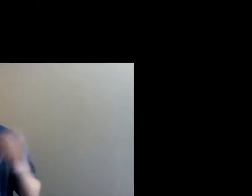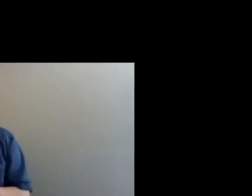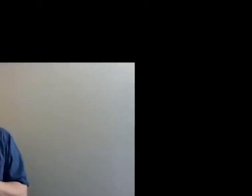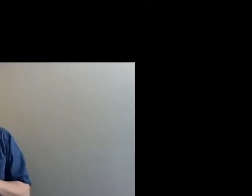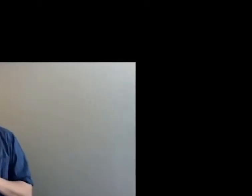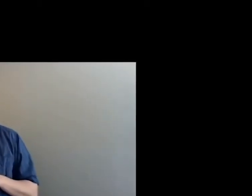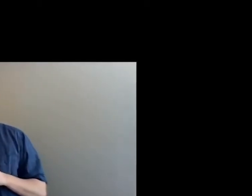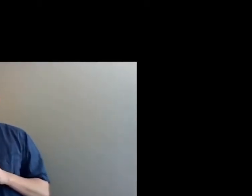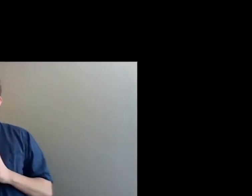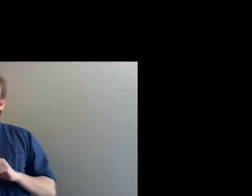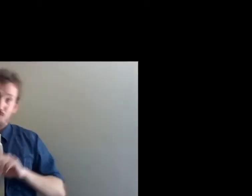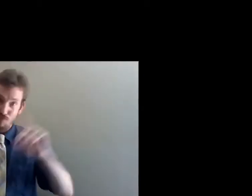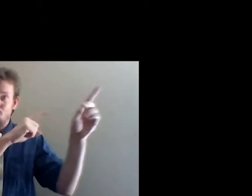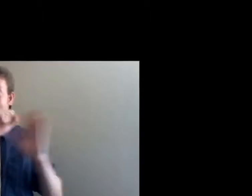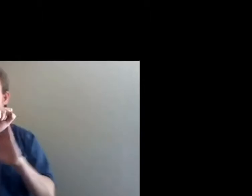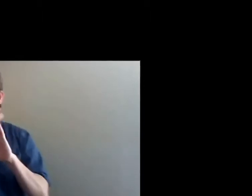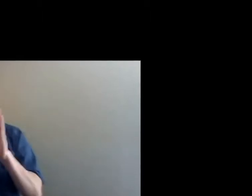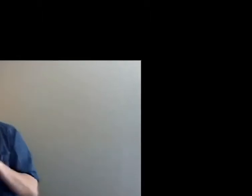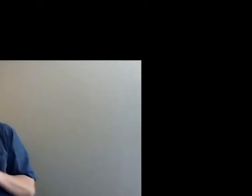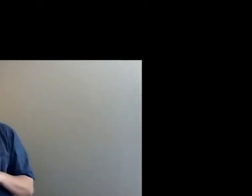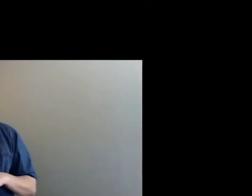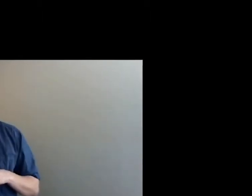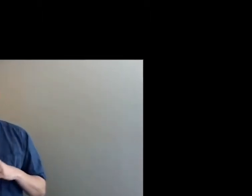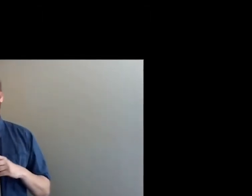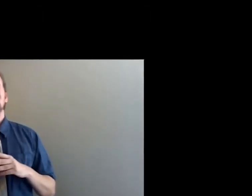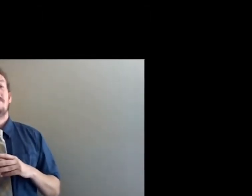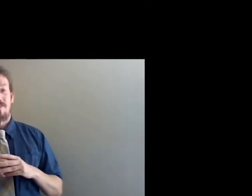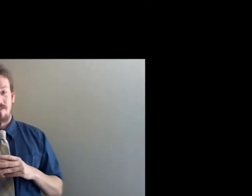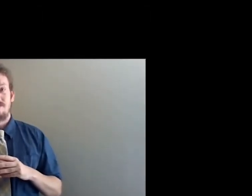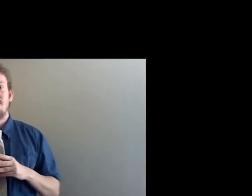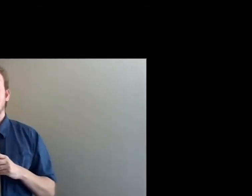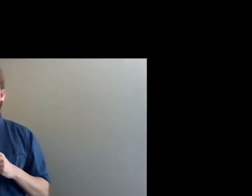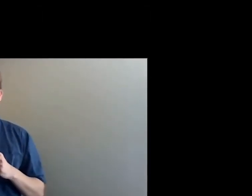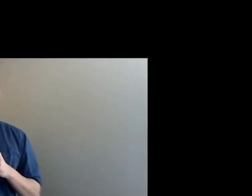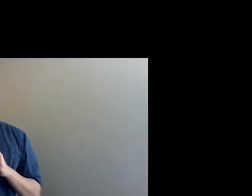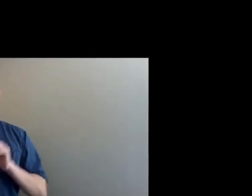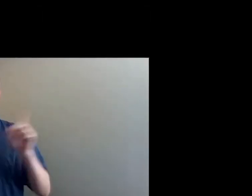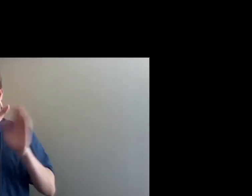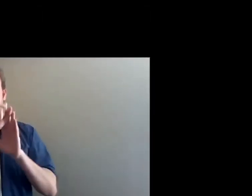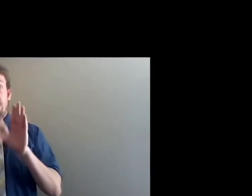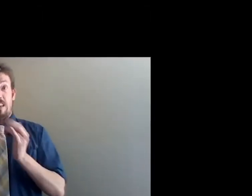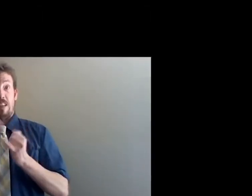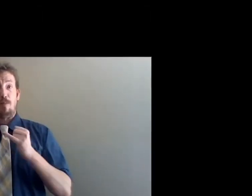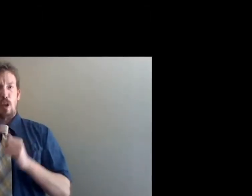Well, it was an exciting time for him and for us.